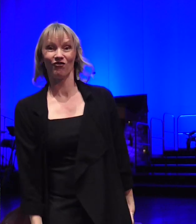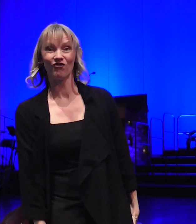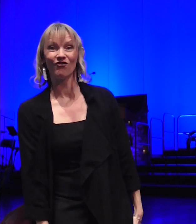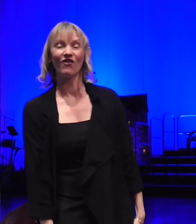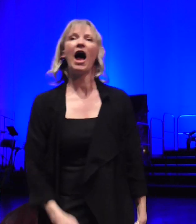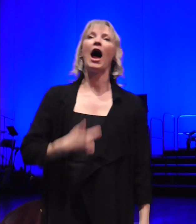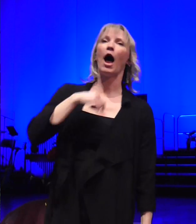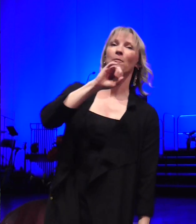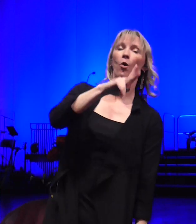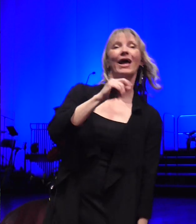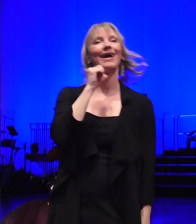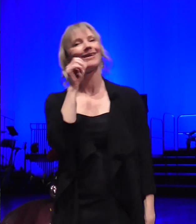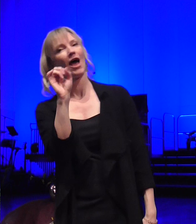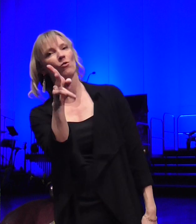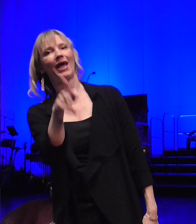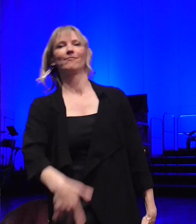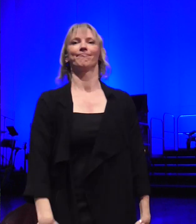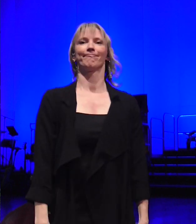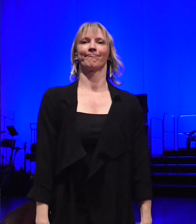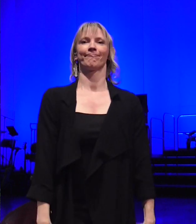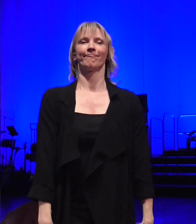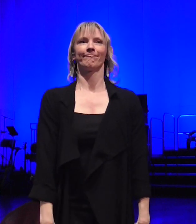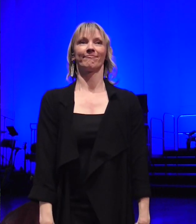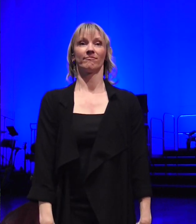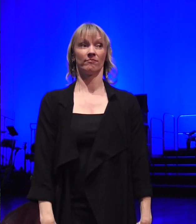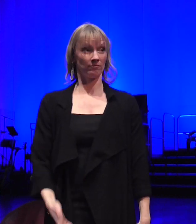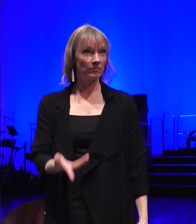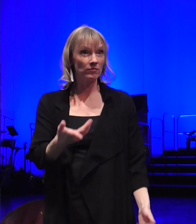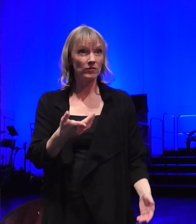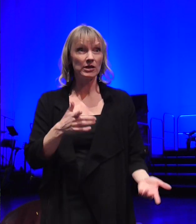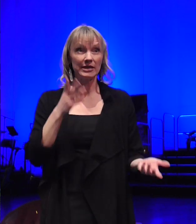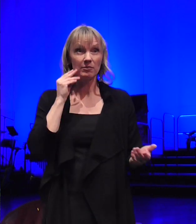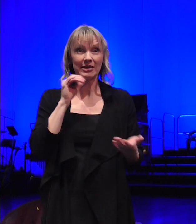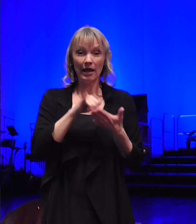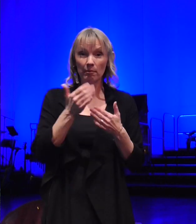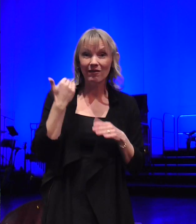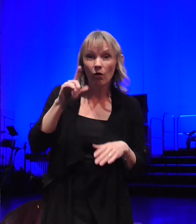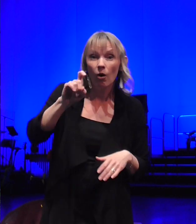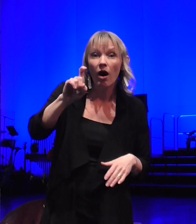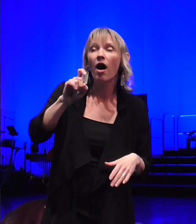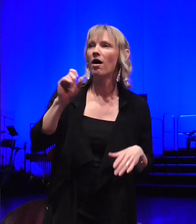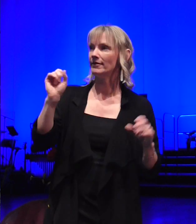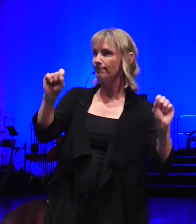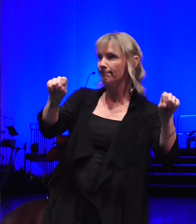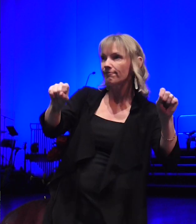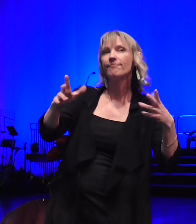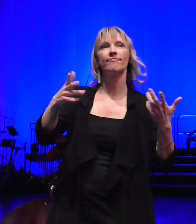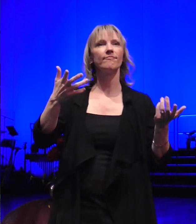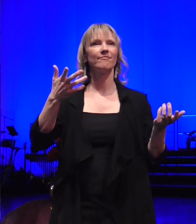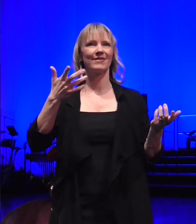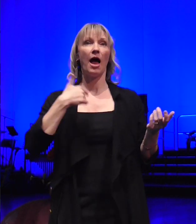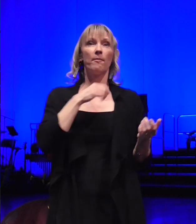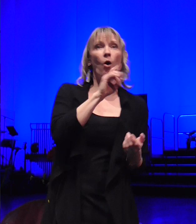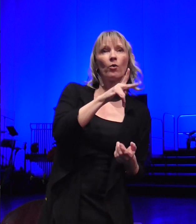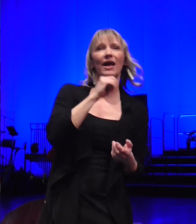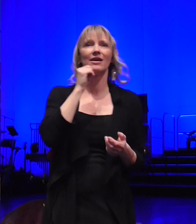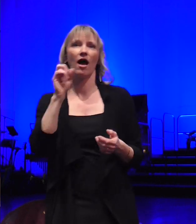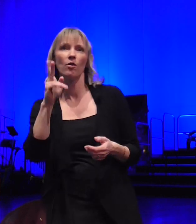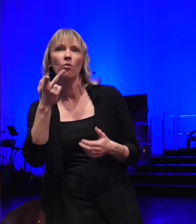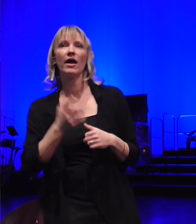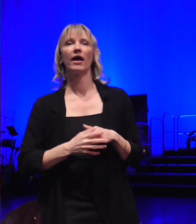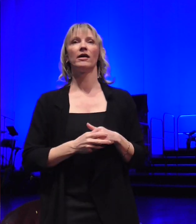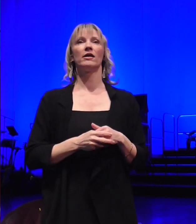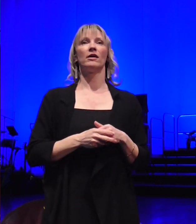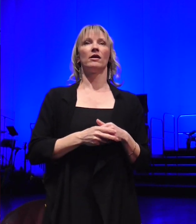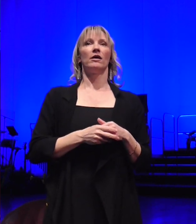I'm okay, not okay. You ever been in that place? I'm okay, not okay. Walt Whitman said